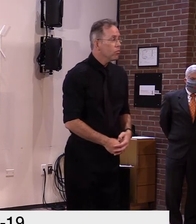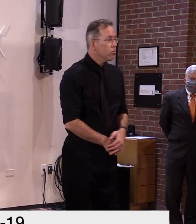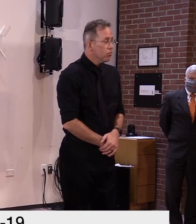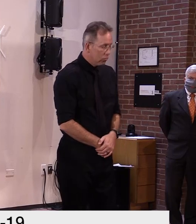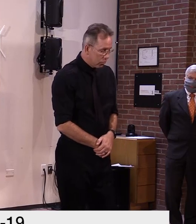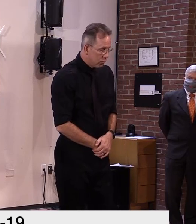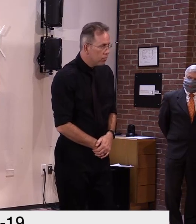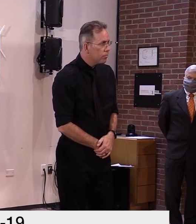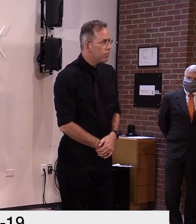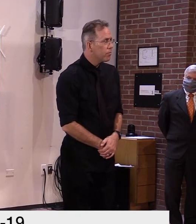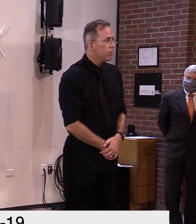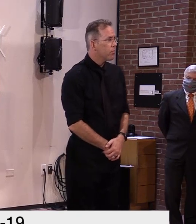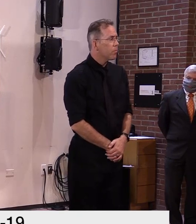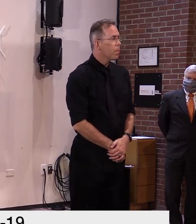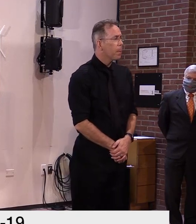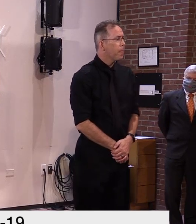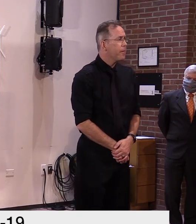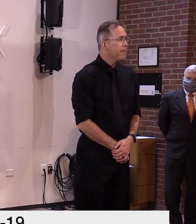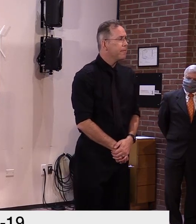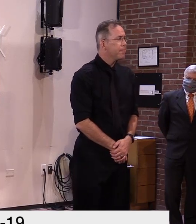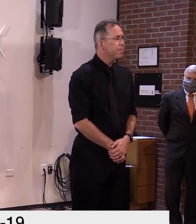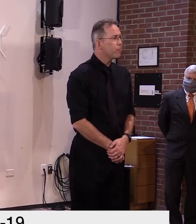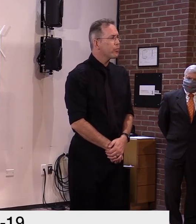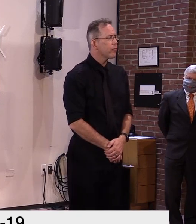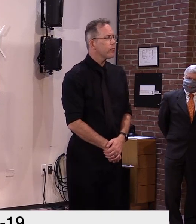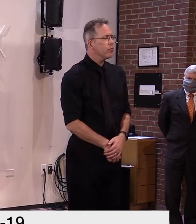Levine. You mentioned the 8 months,